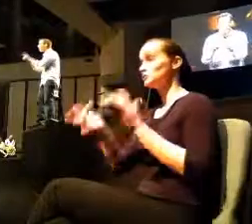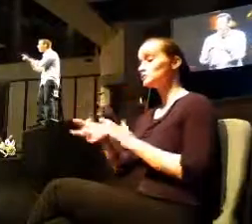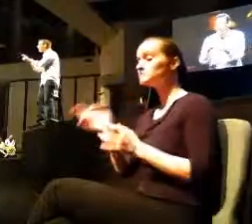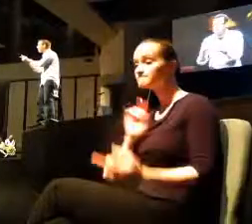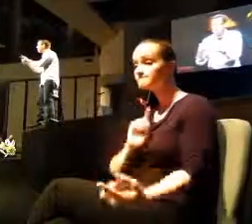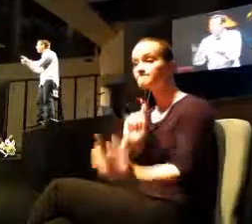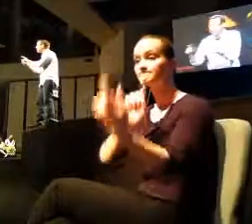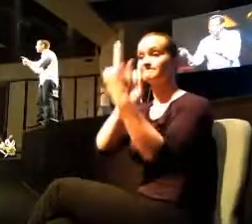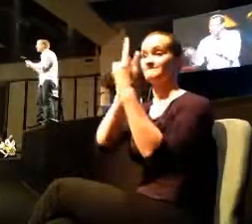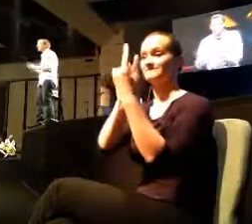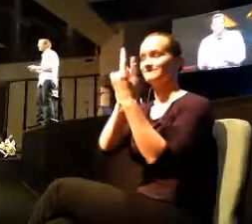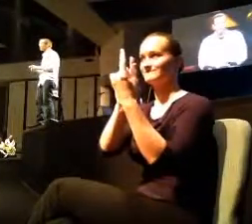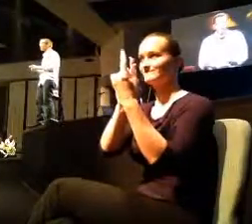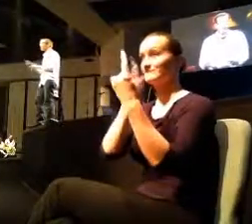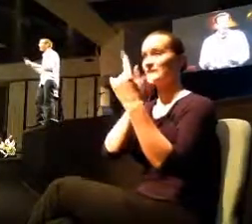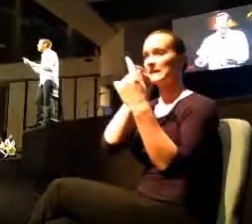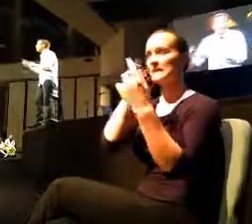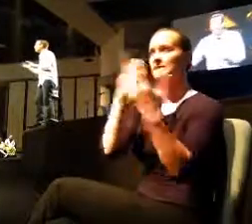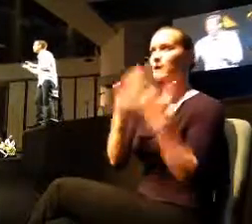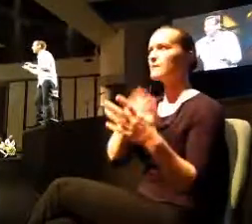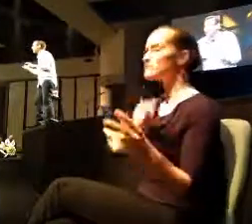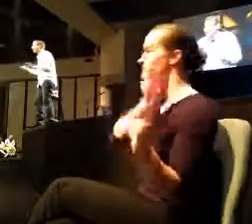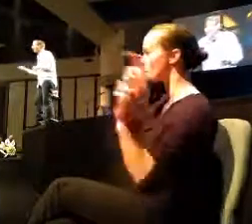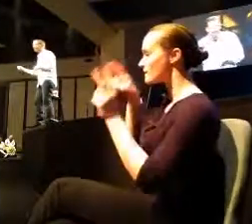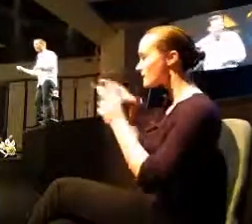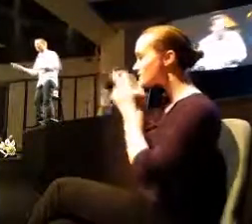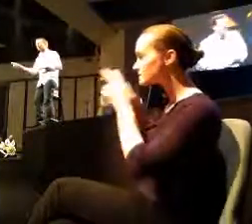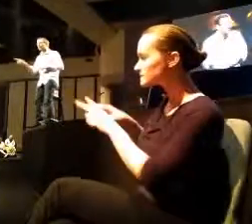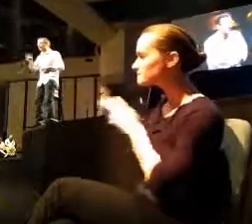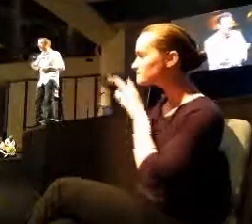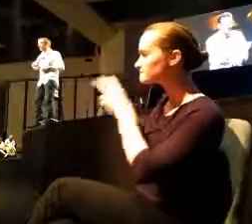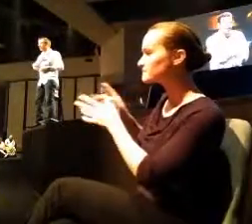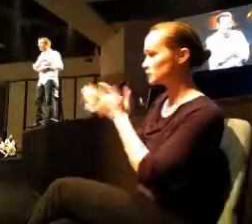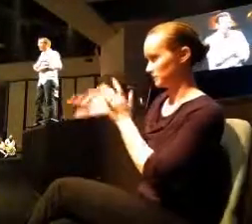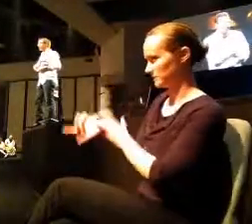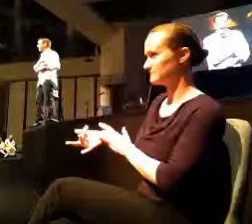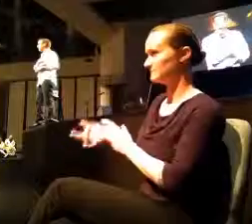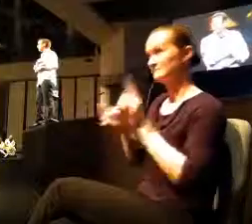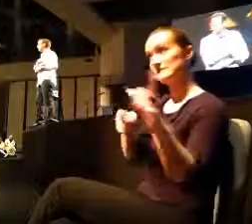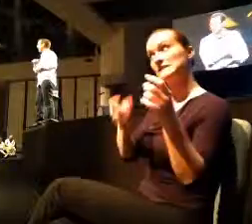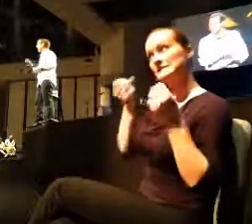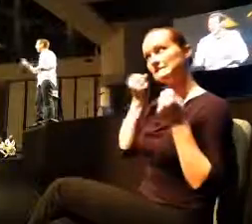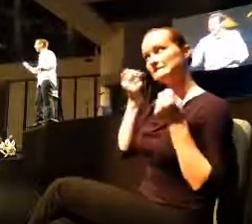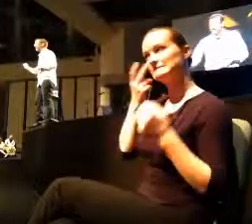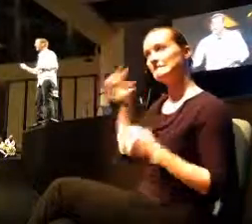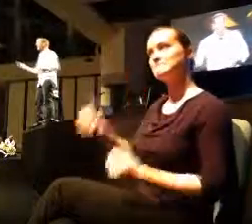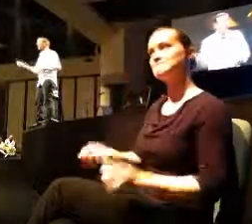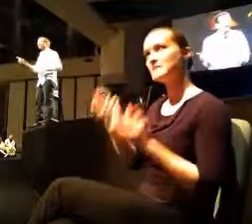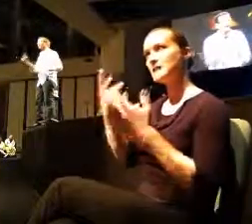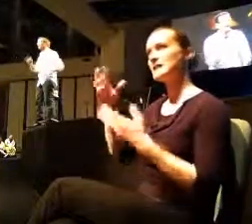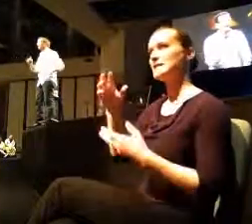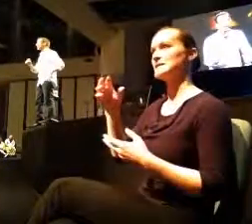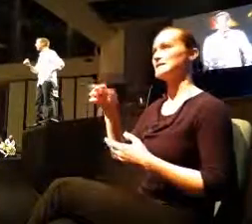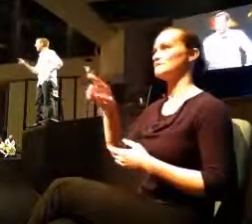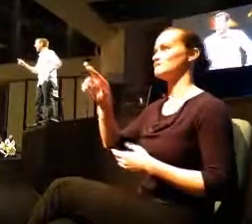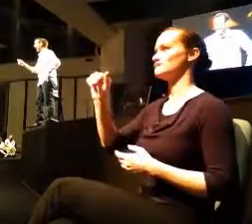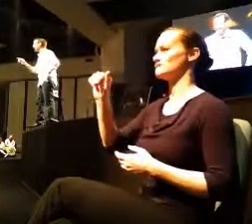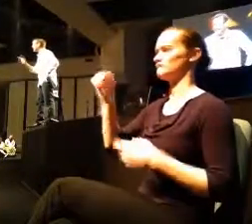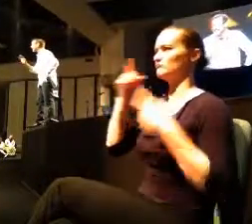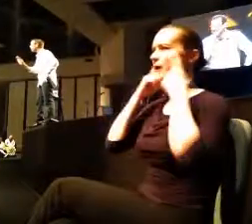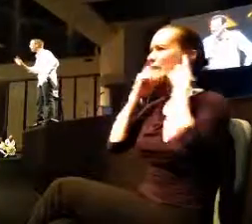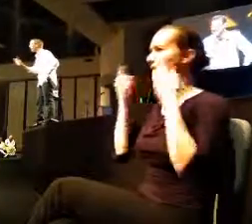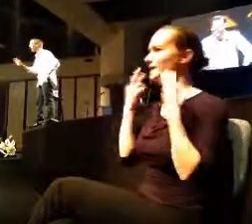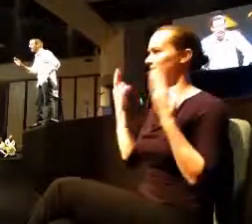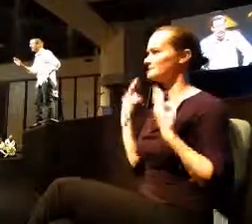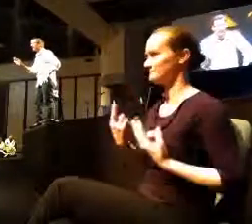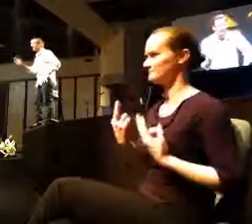who probably has been watching Jesus for a while. Matthew has seen a lot of other rabbis come by his booth, had a lot of conversations with him, and